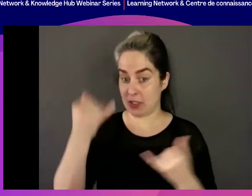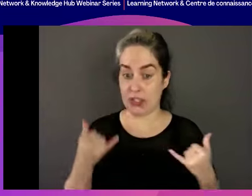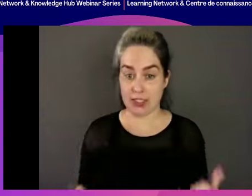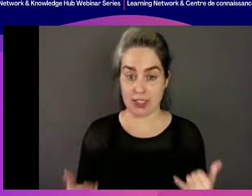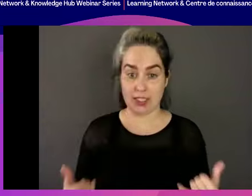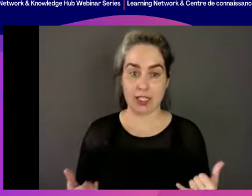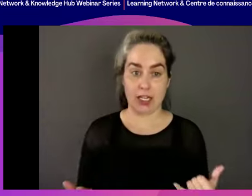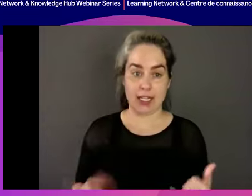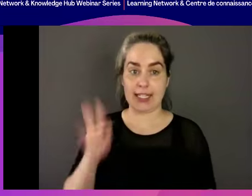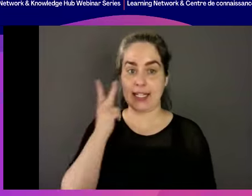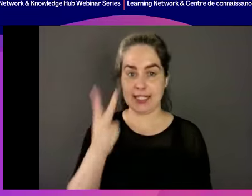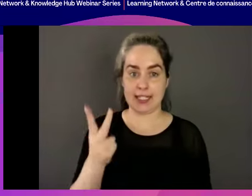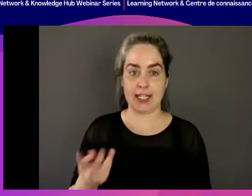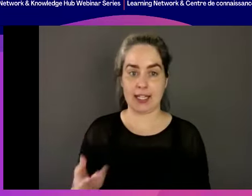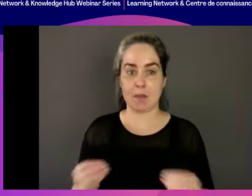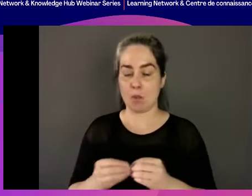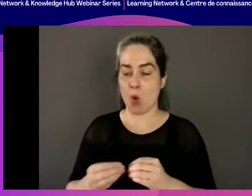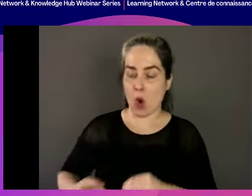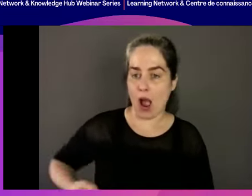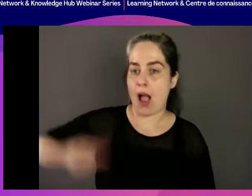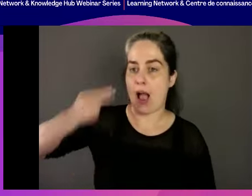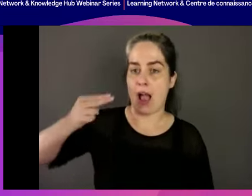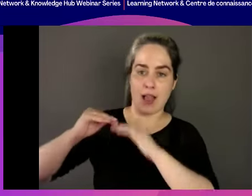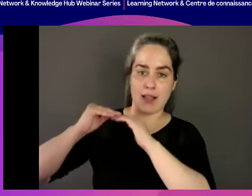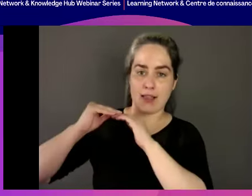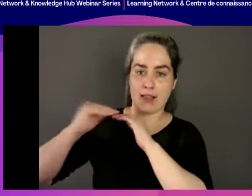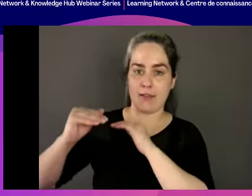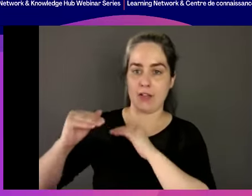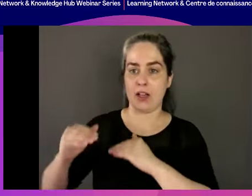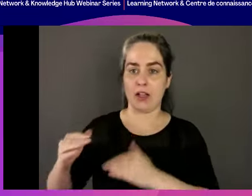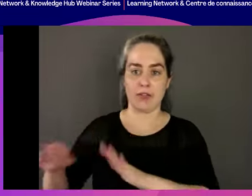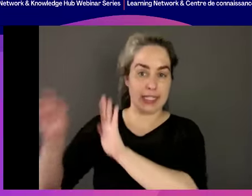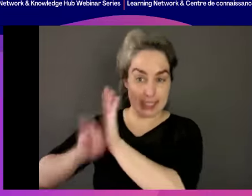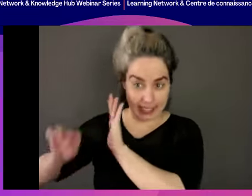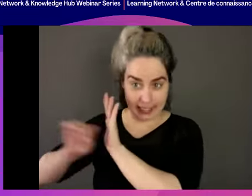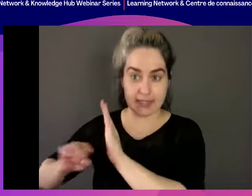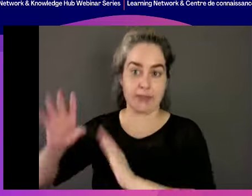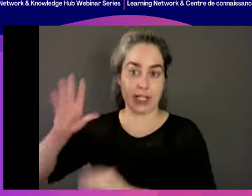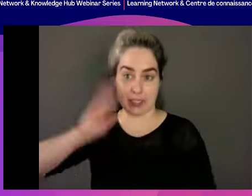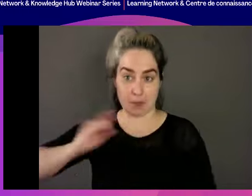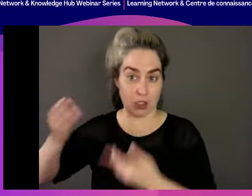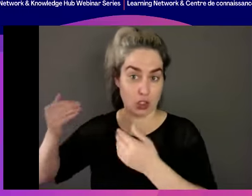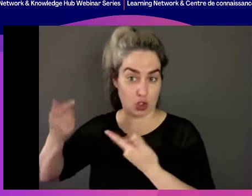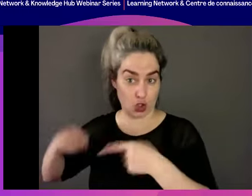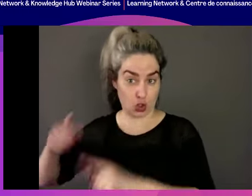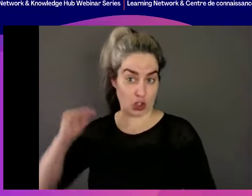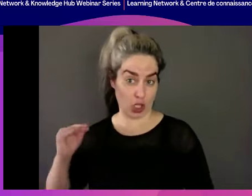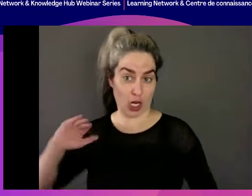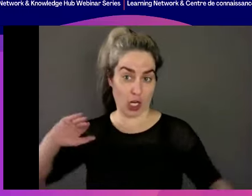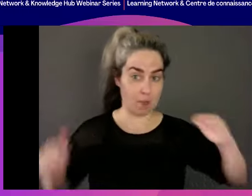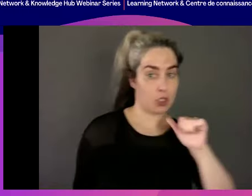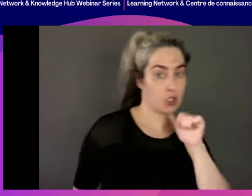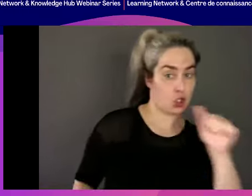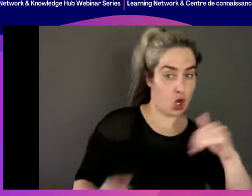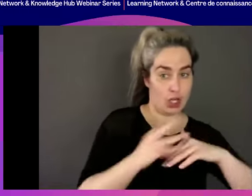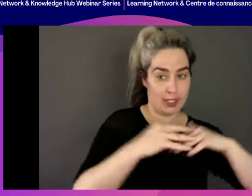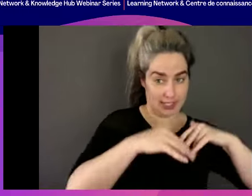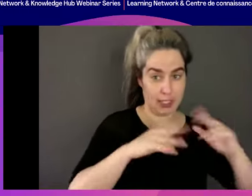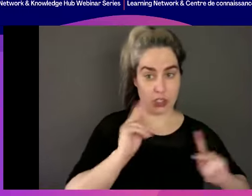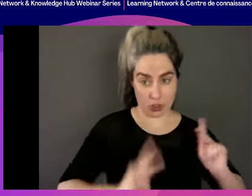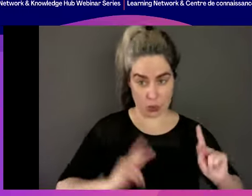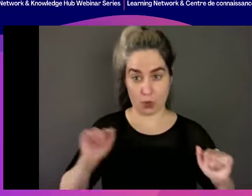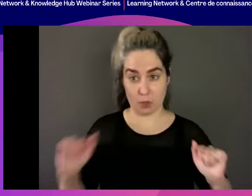of ACEs in Indigenous populations compared to non-Indigenous populations. But when we look over time, those